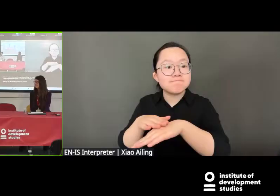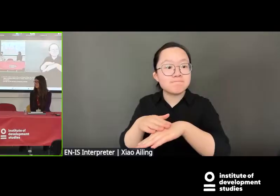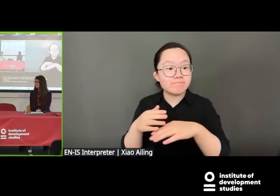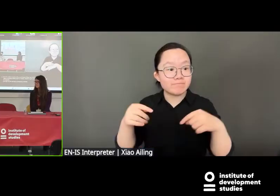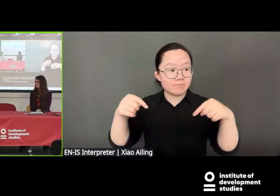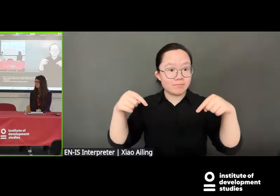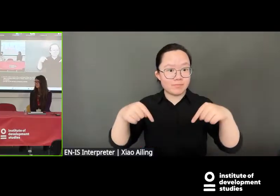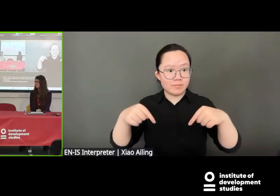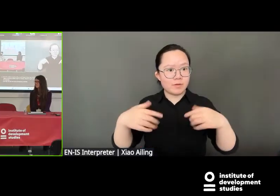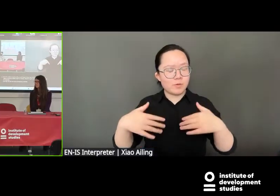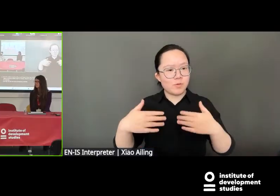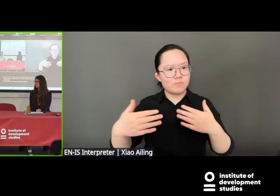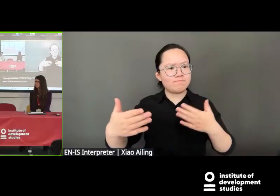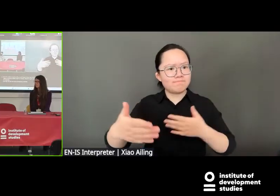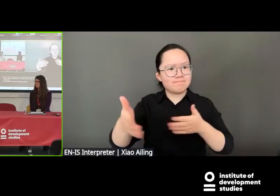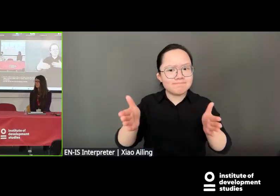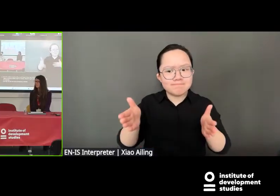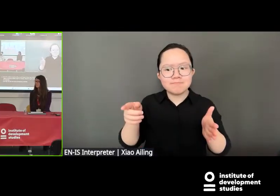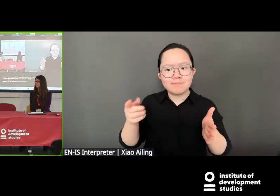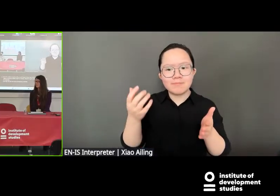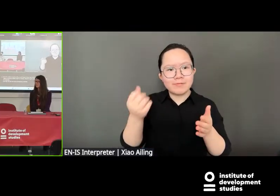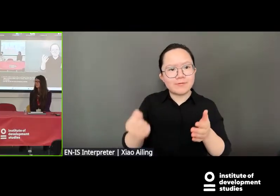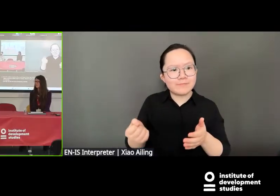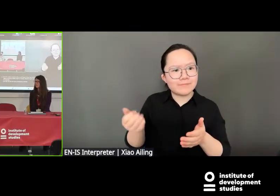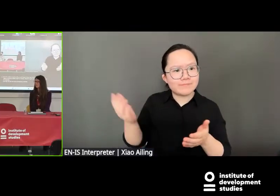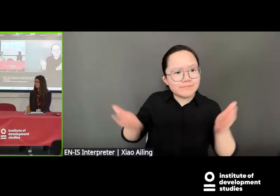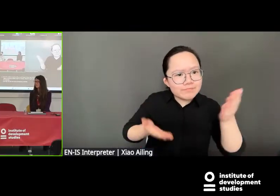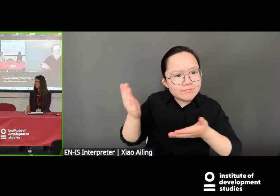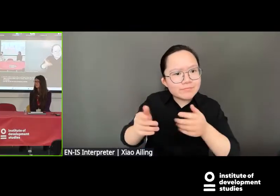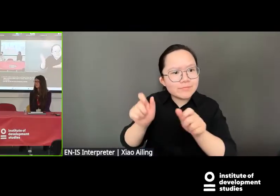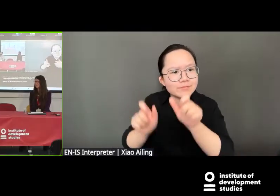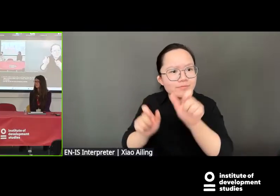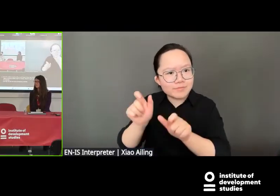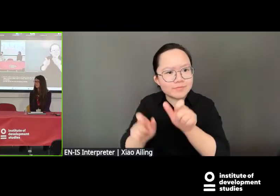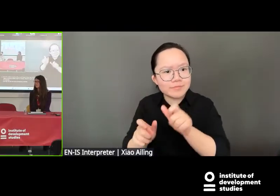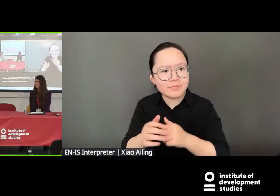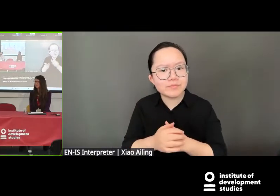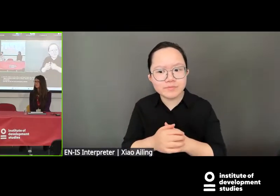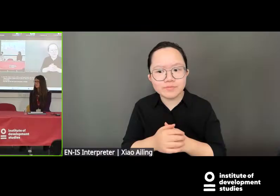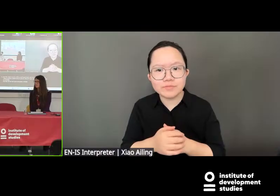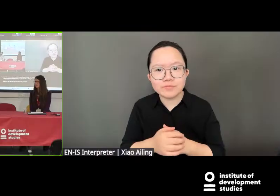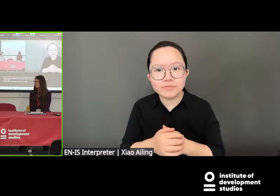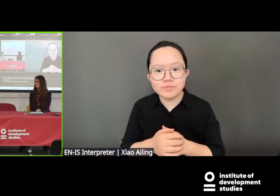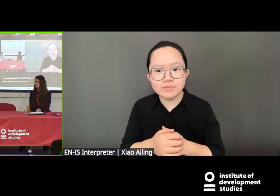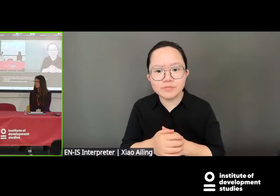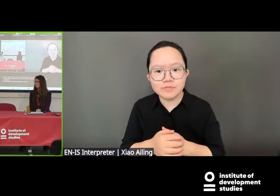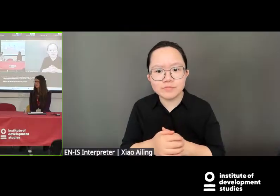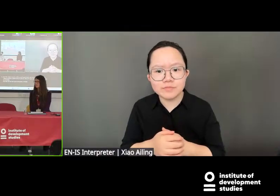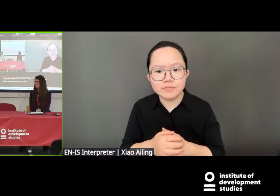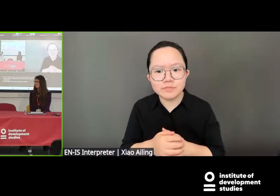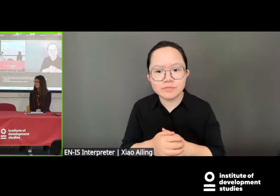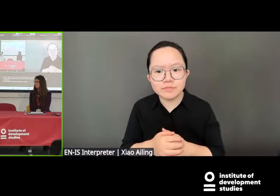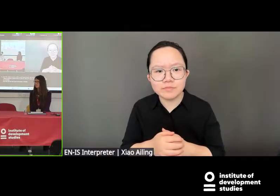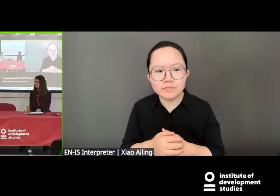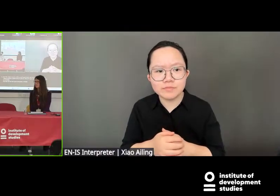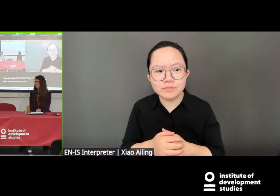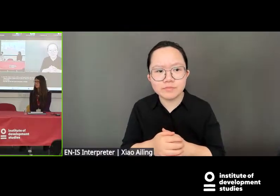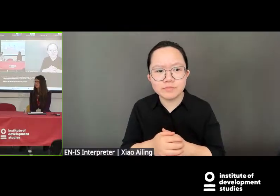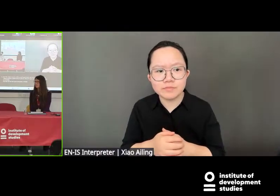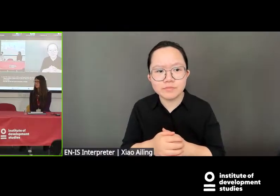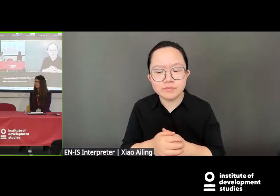Williams. Kemi's the head of Gender Equalities and the head of the Gender Equalities and Rights Department for the Foreign Commonwealth and Development